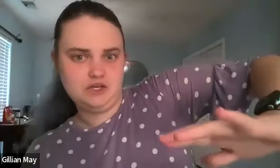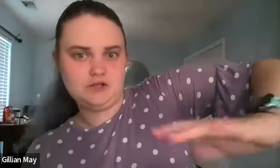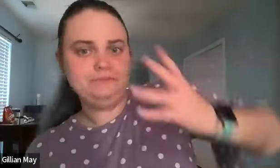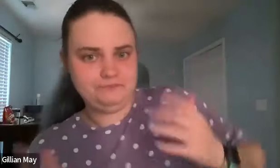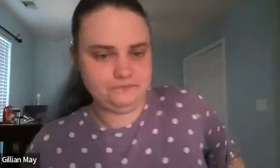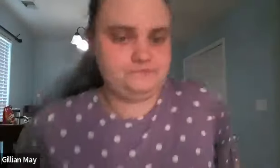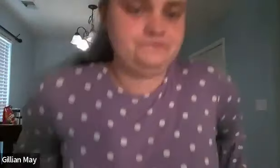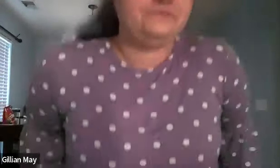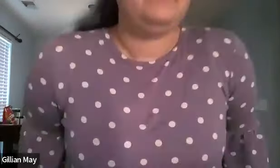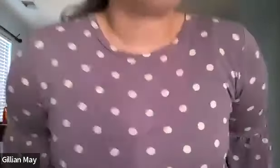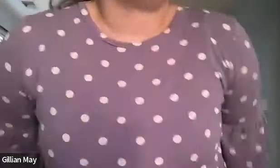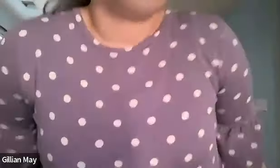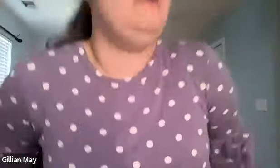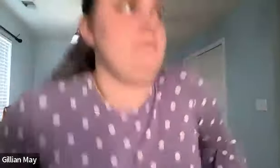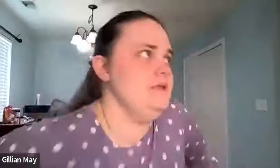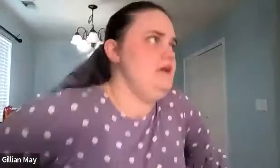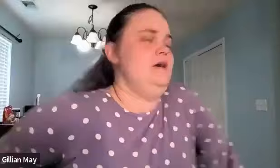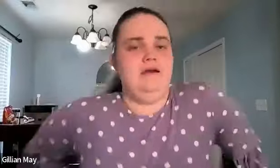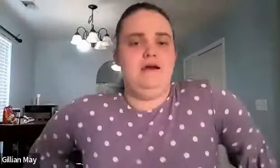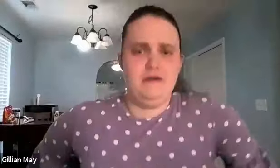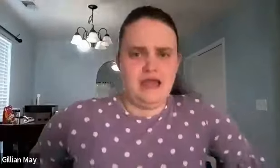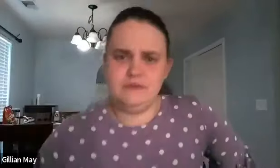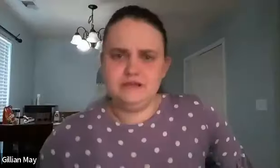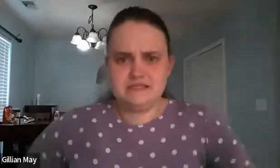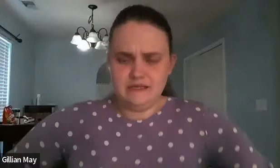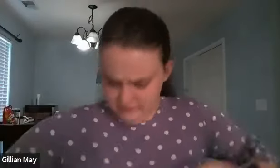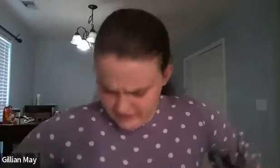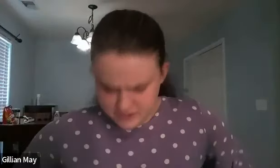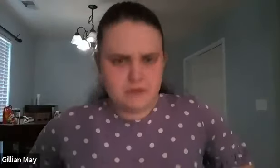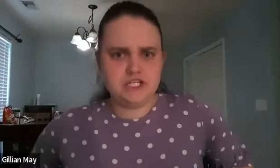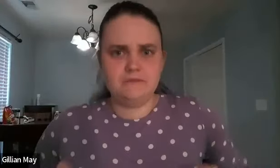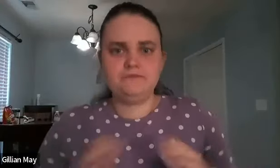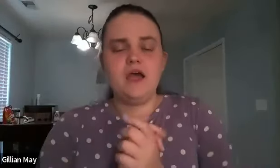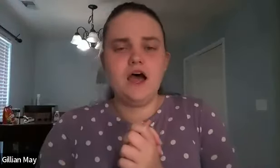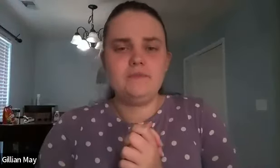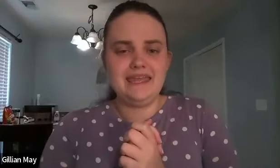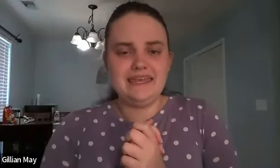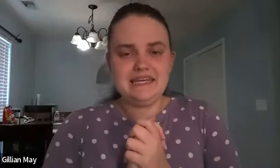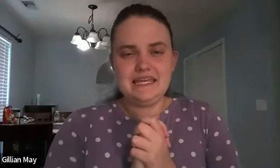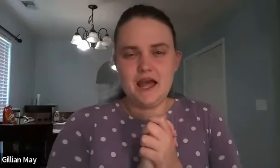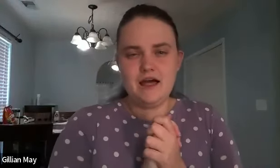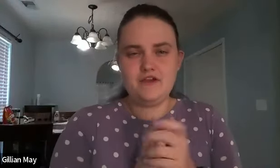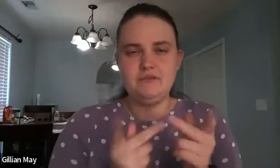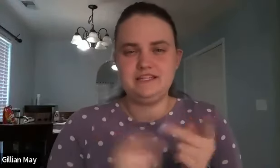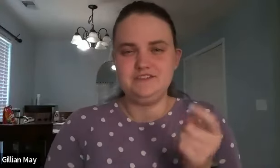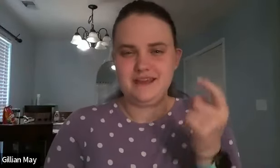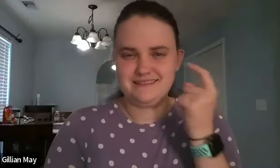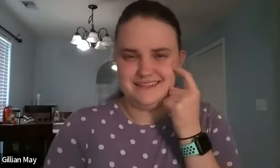here. Okay. How to resituate my chair. Any other places you guys can think